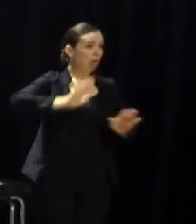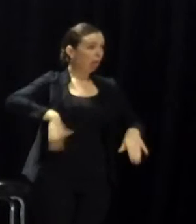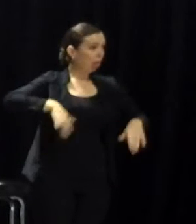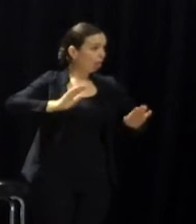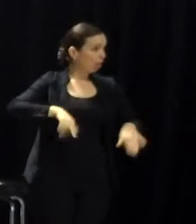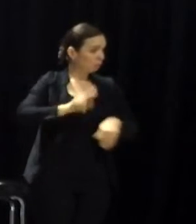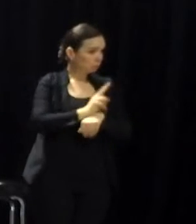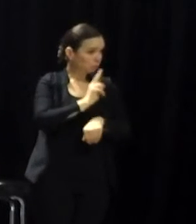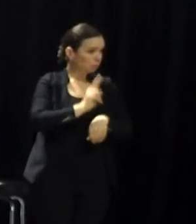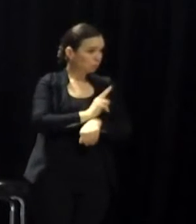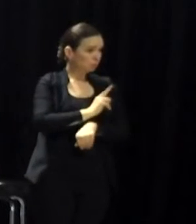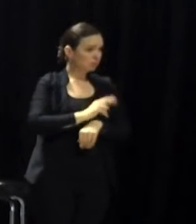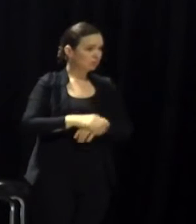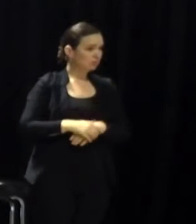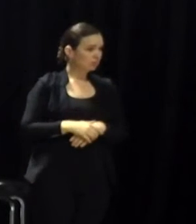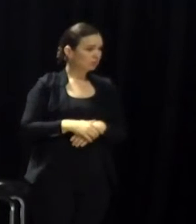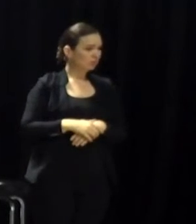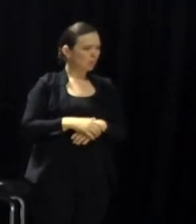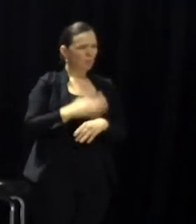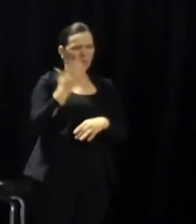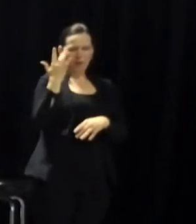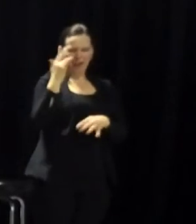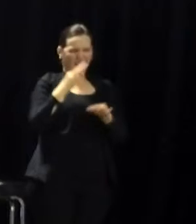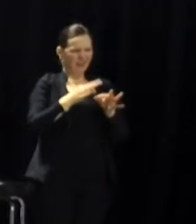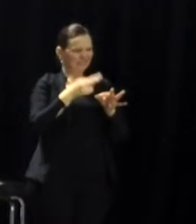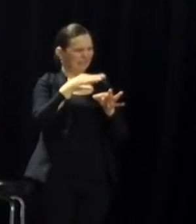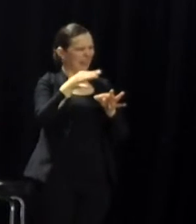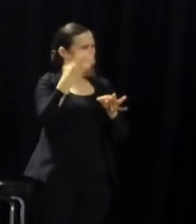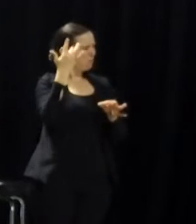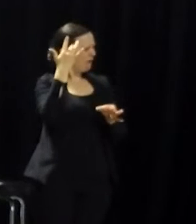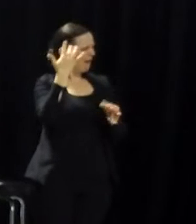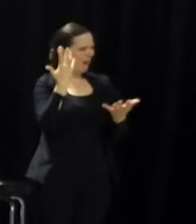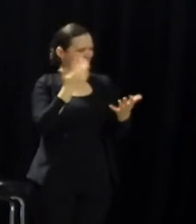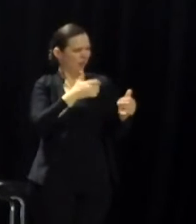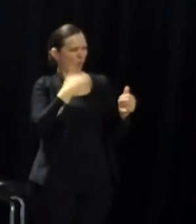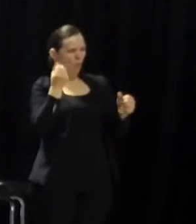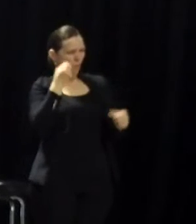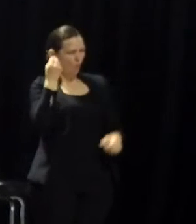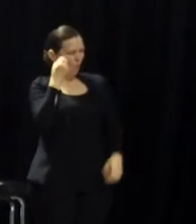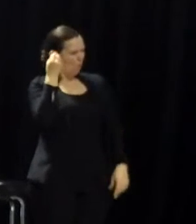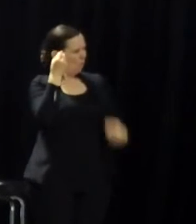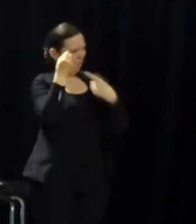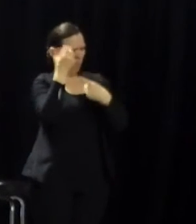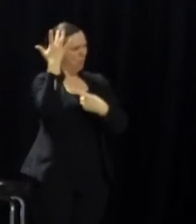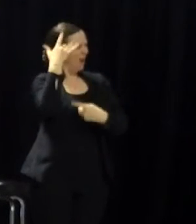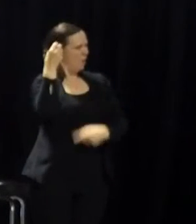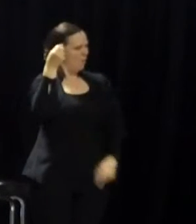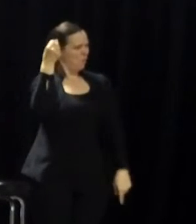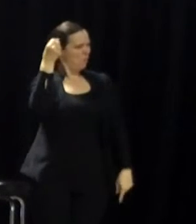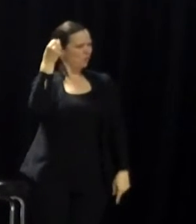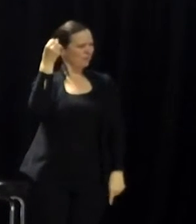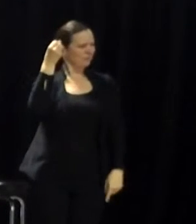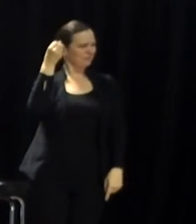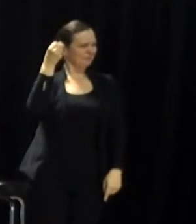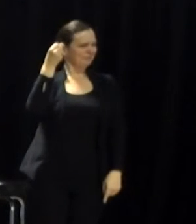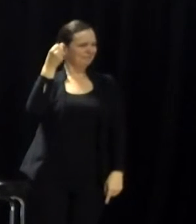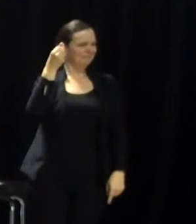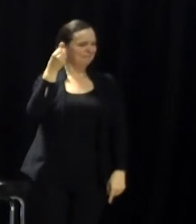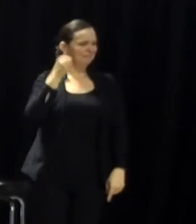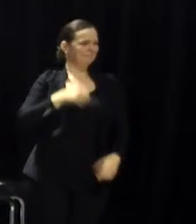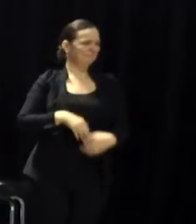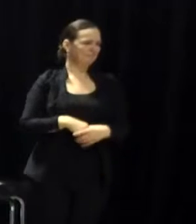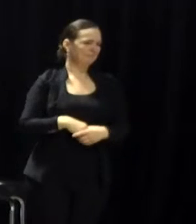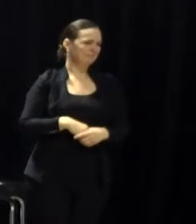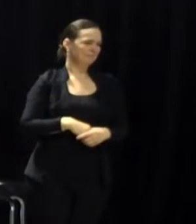delay in that? I don't know if it's our region as much, Tim, as others. Again, I don't see this data that the